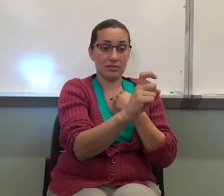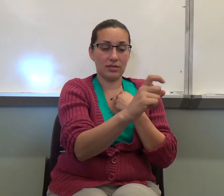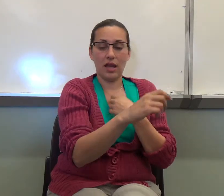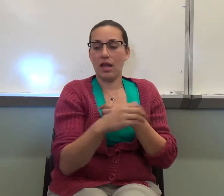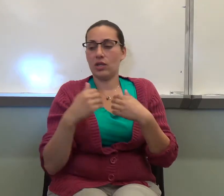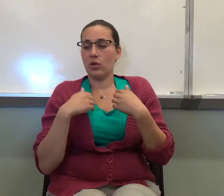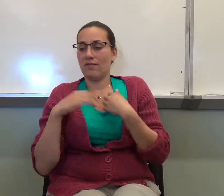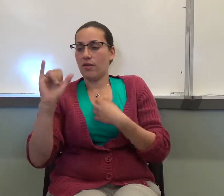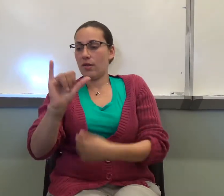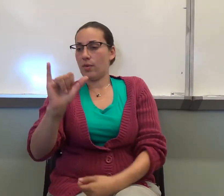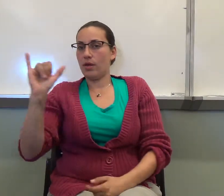them.